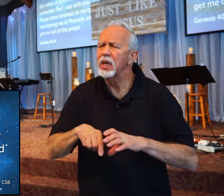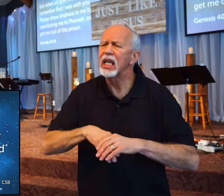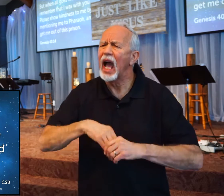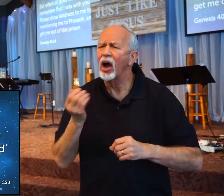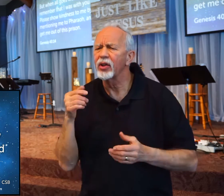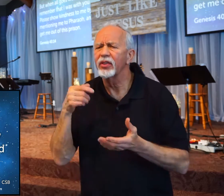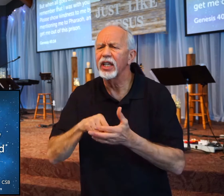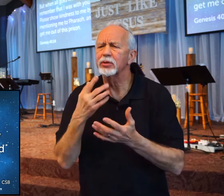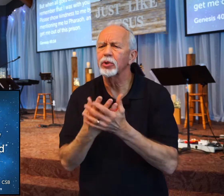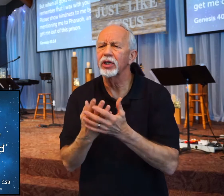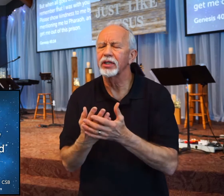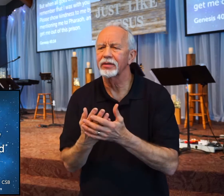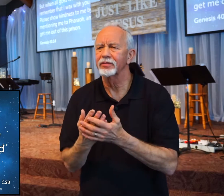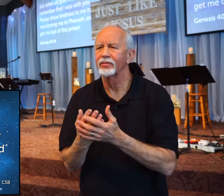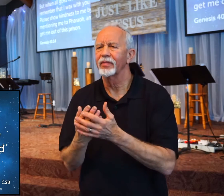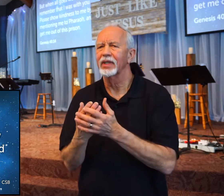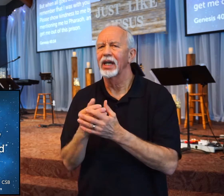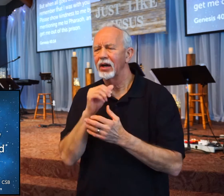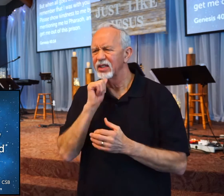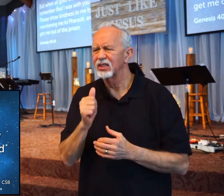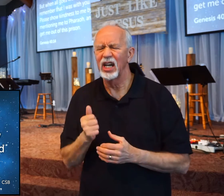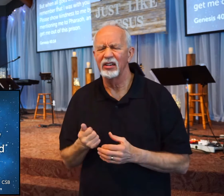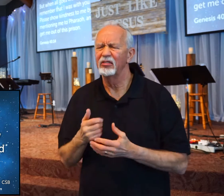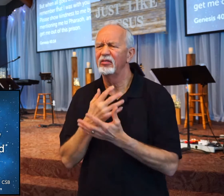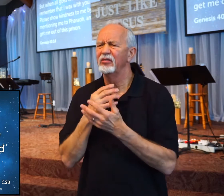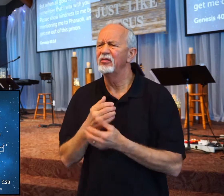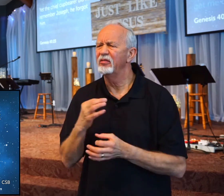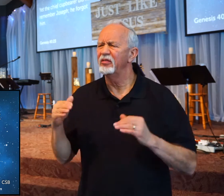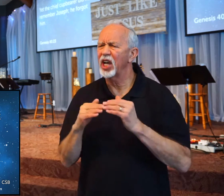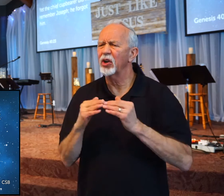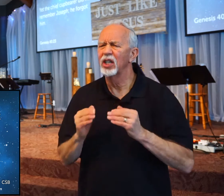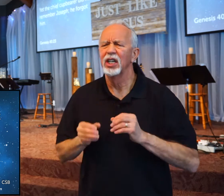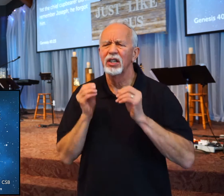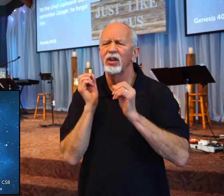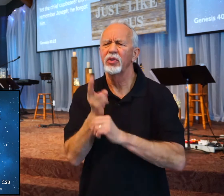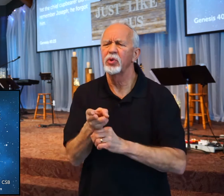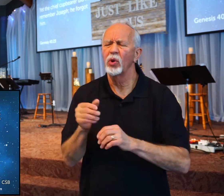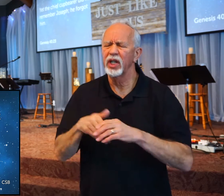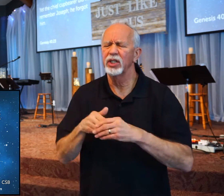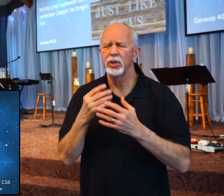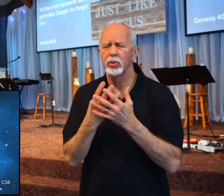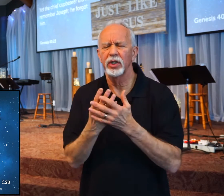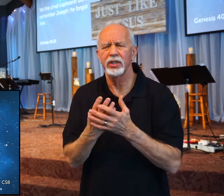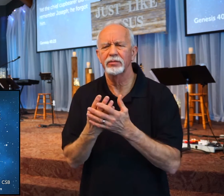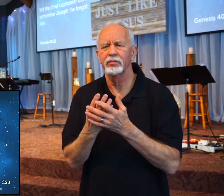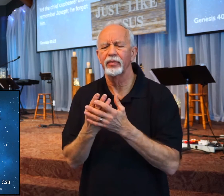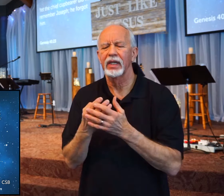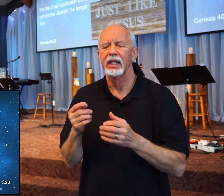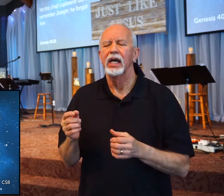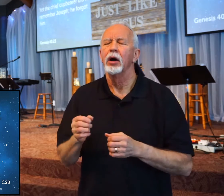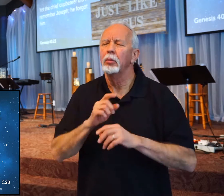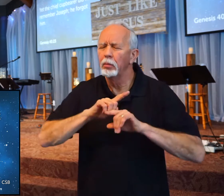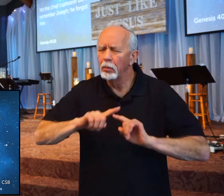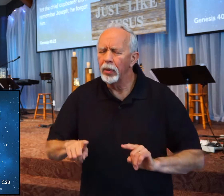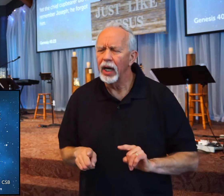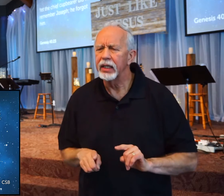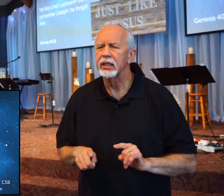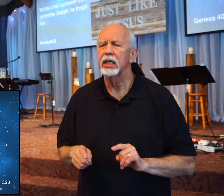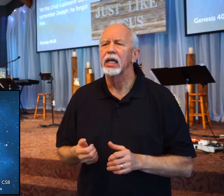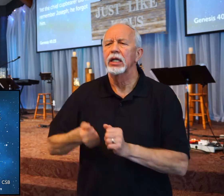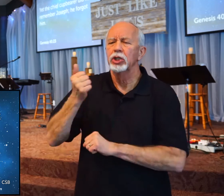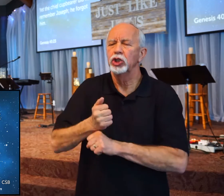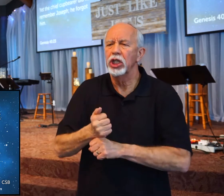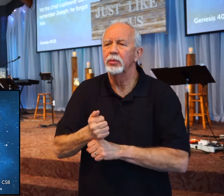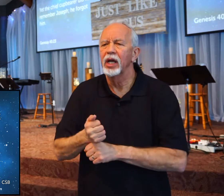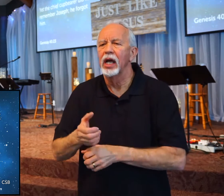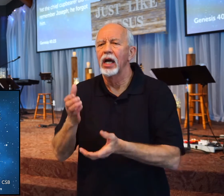was unfairly placed in that dungeon. And then verse 23, same chapter, says, "Yet the chief cupbearer